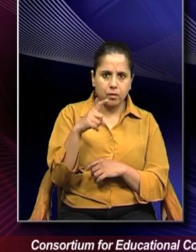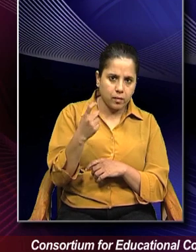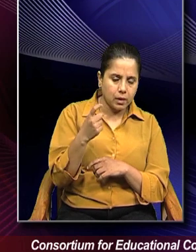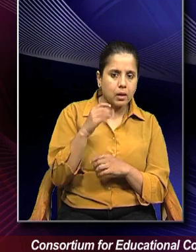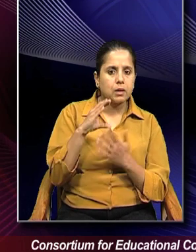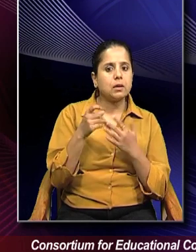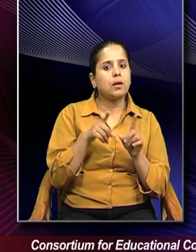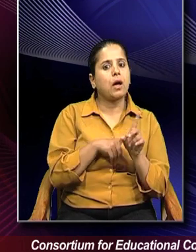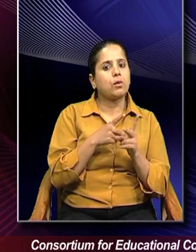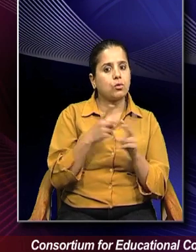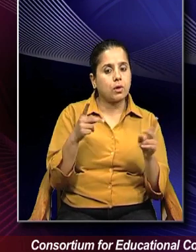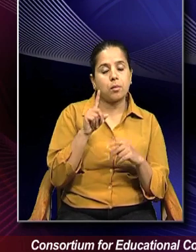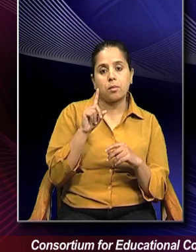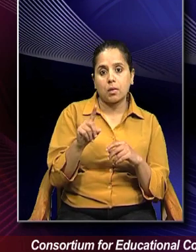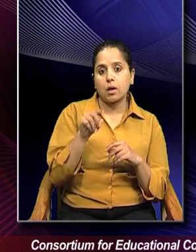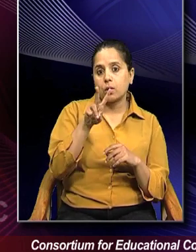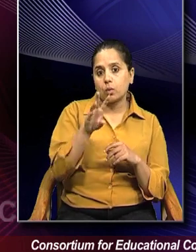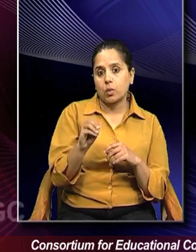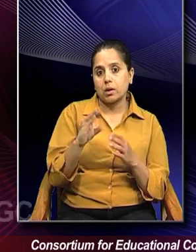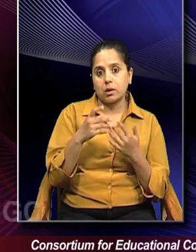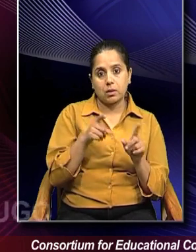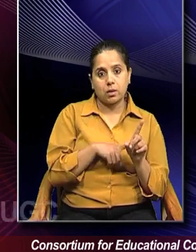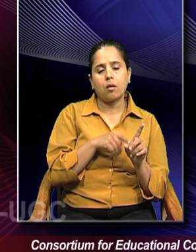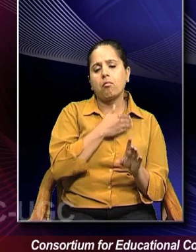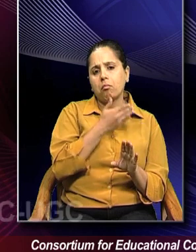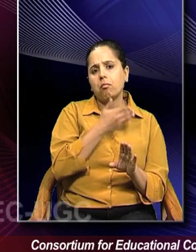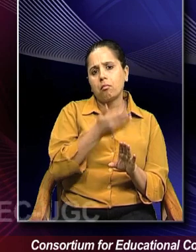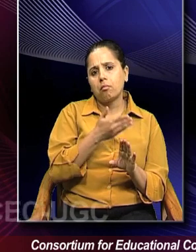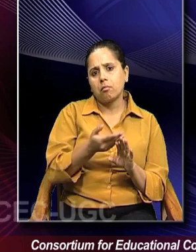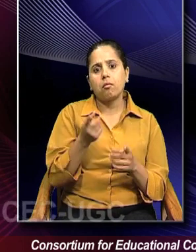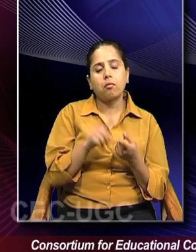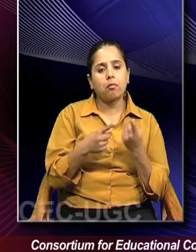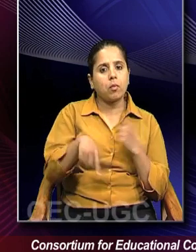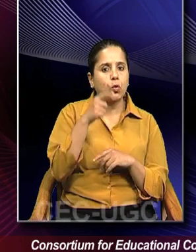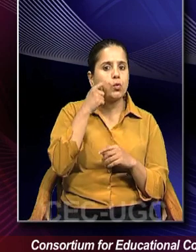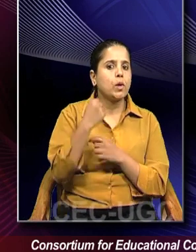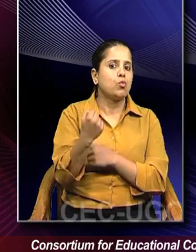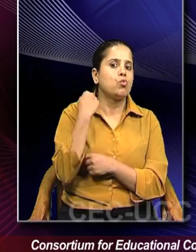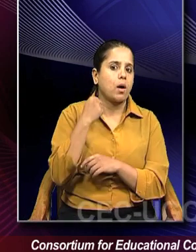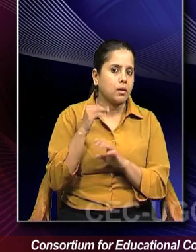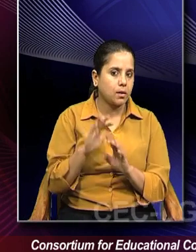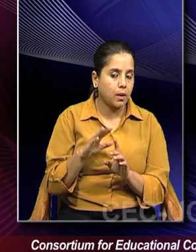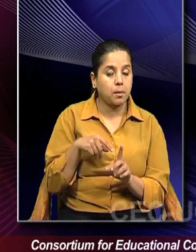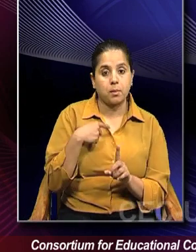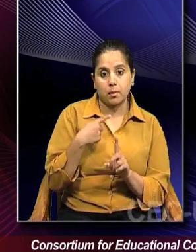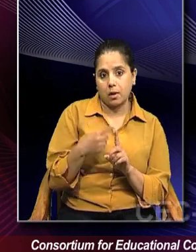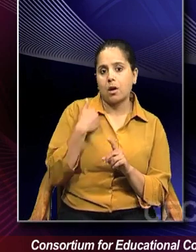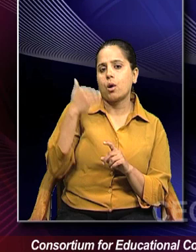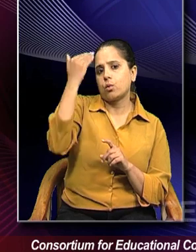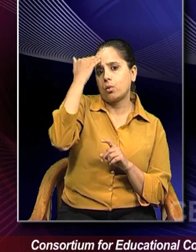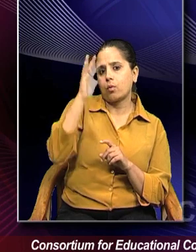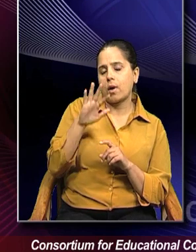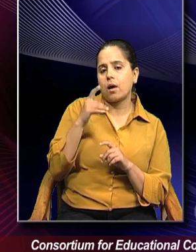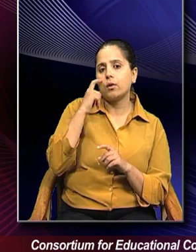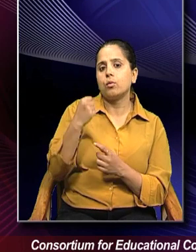century, but by 20th century it took the form of human rights, and we know how